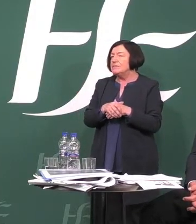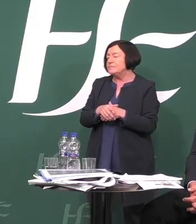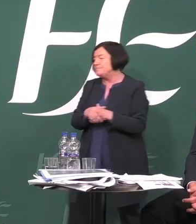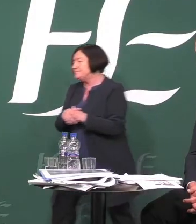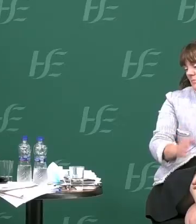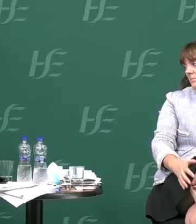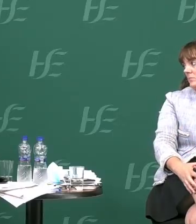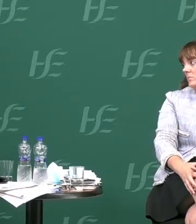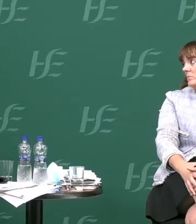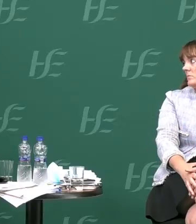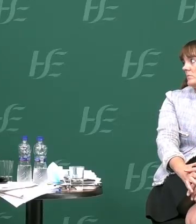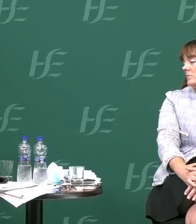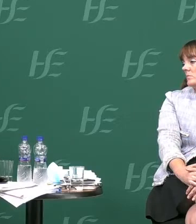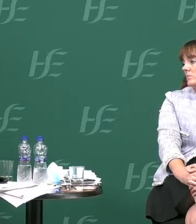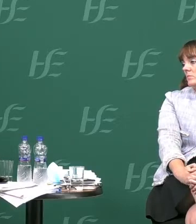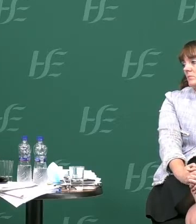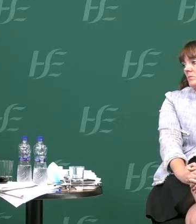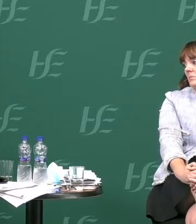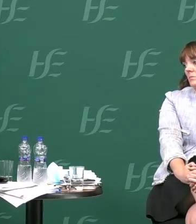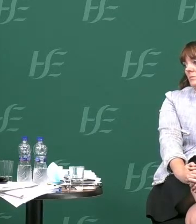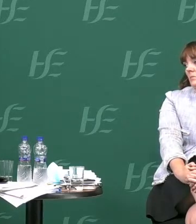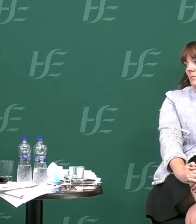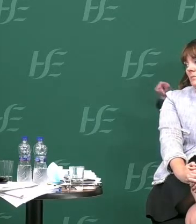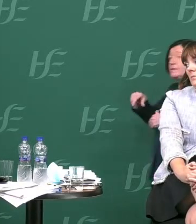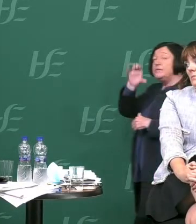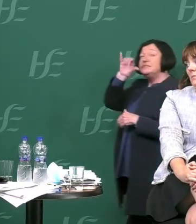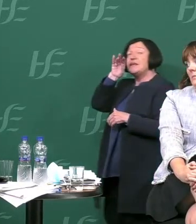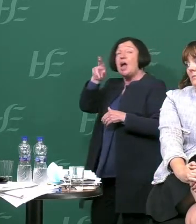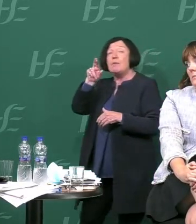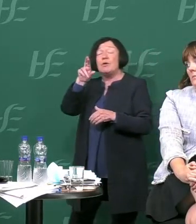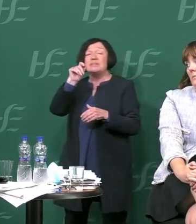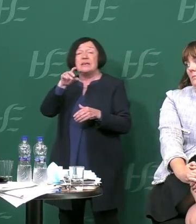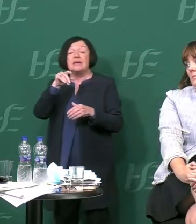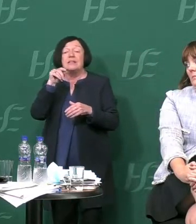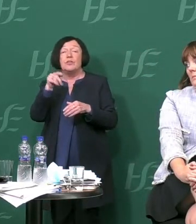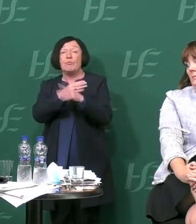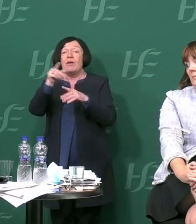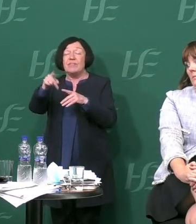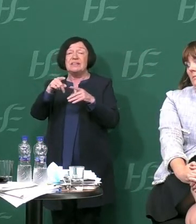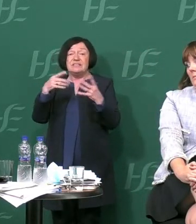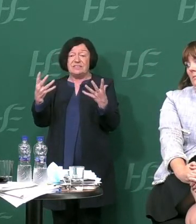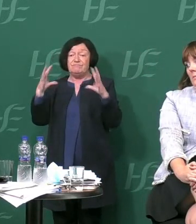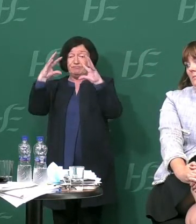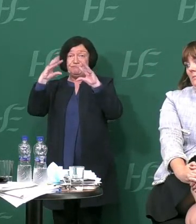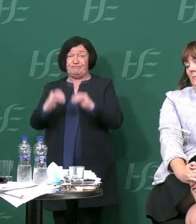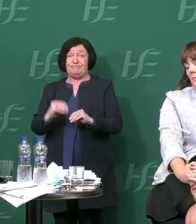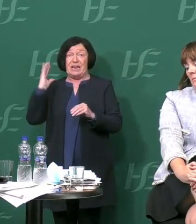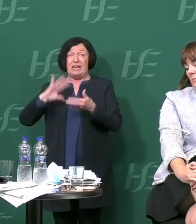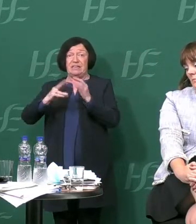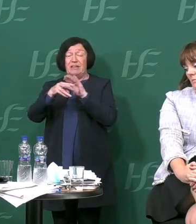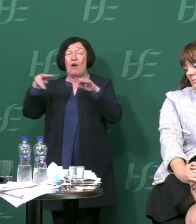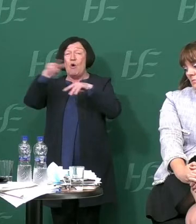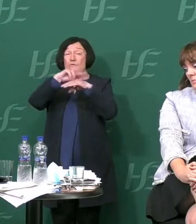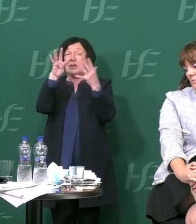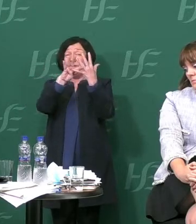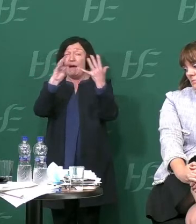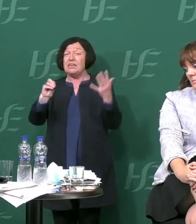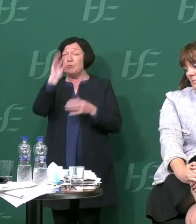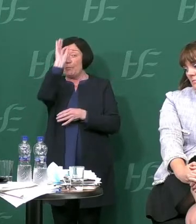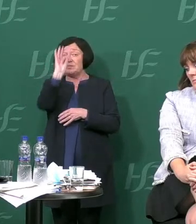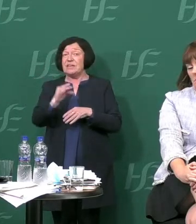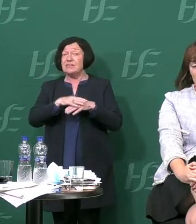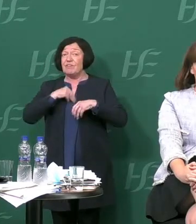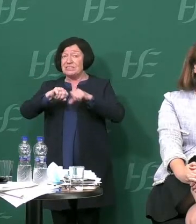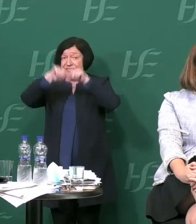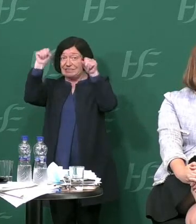of all, just on three pieces. The cyber attack and the progress on it has gone really well over the last few weeks. So it's well over 90% of